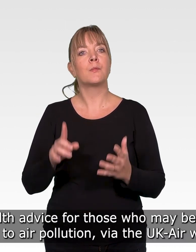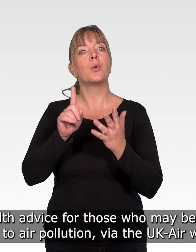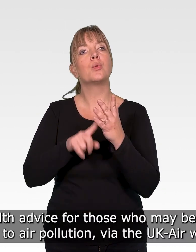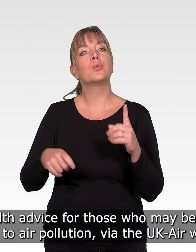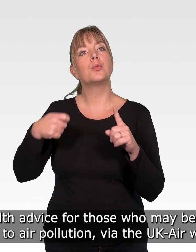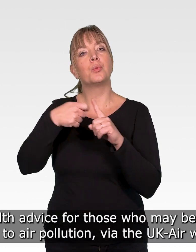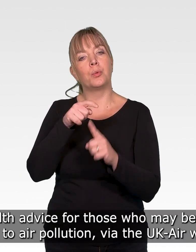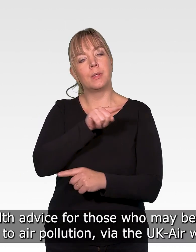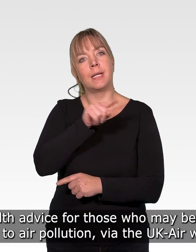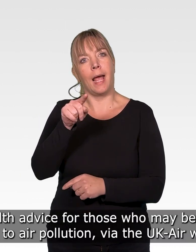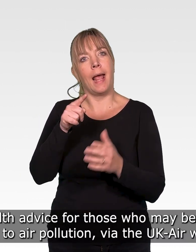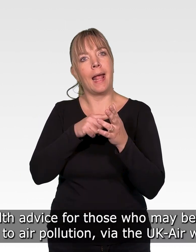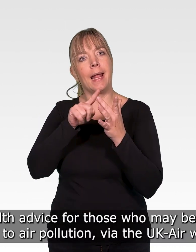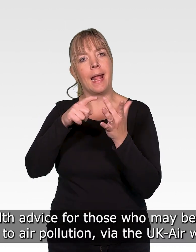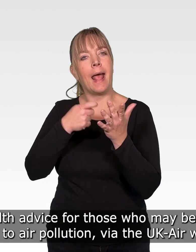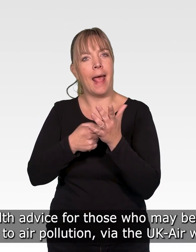UK Air.